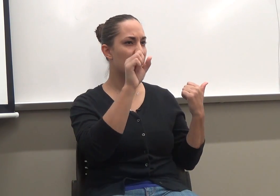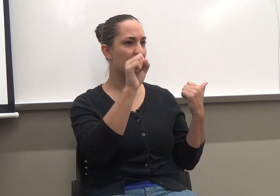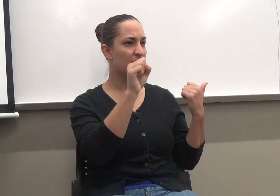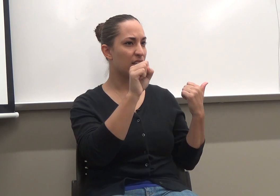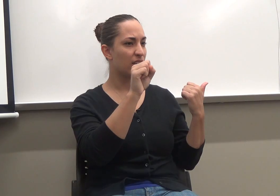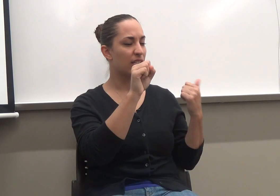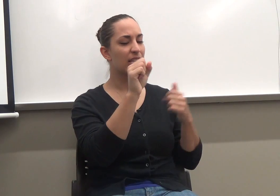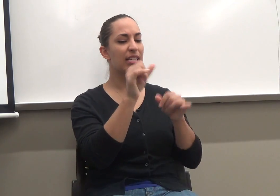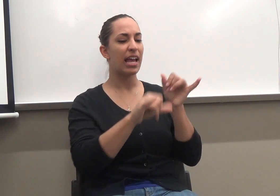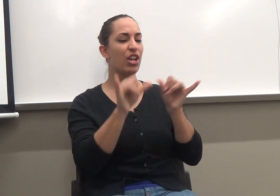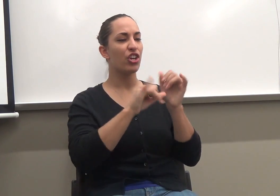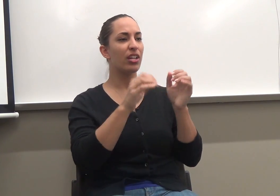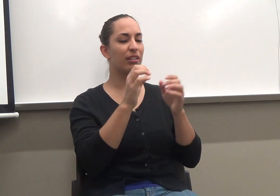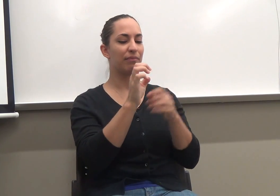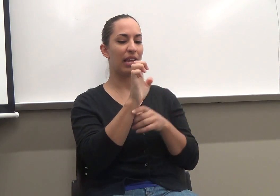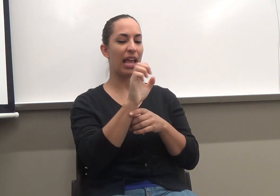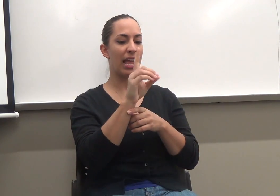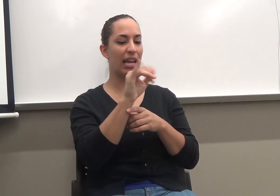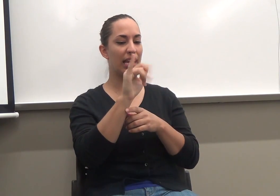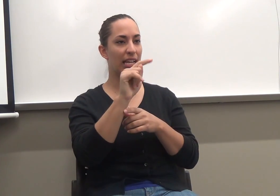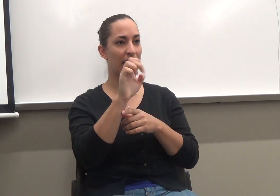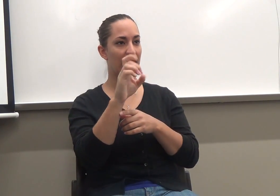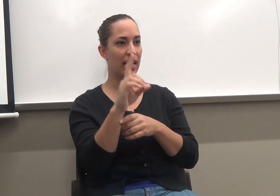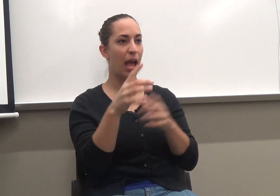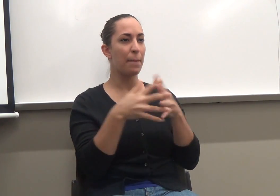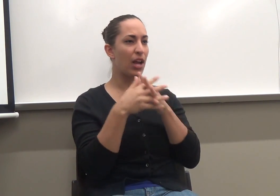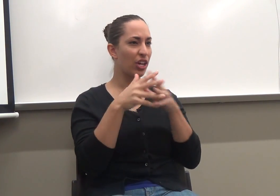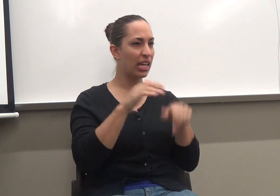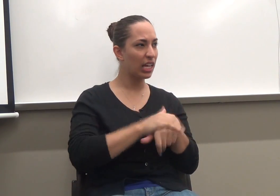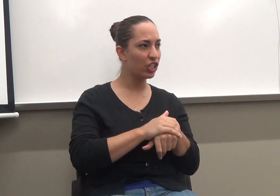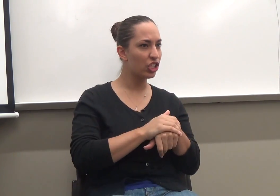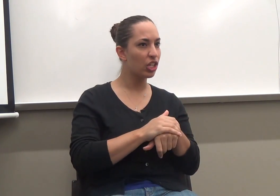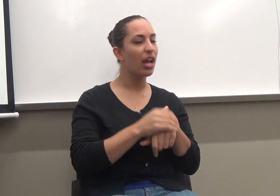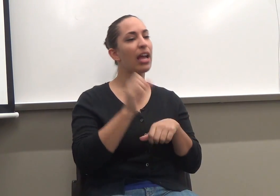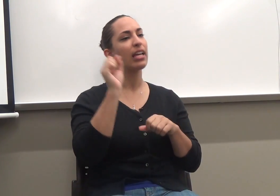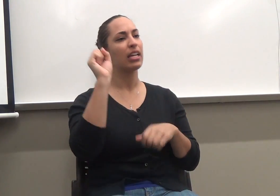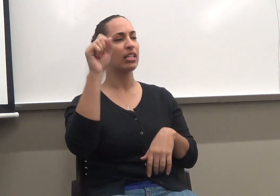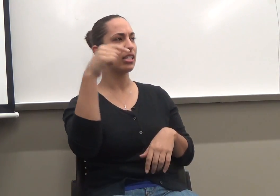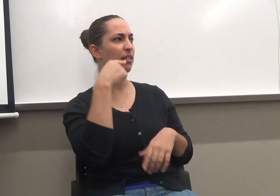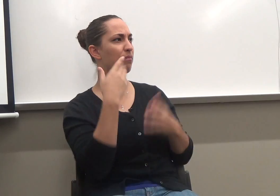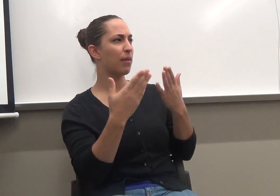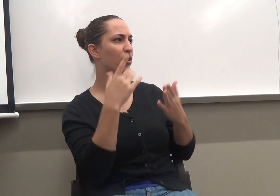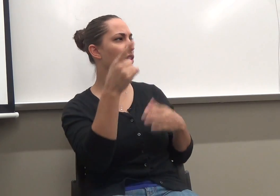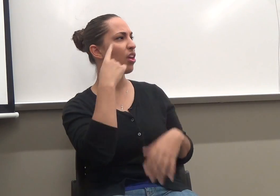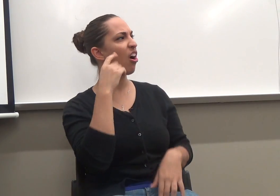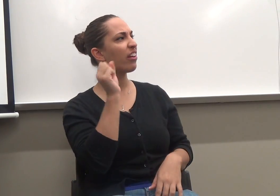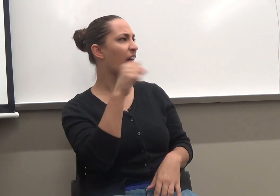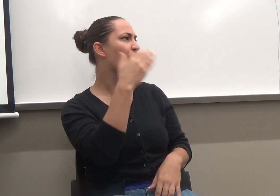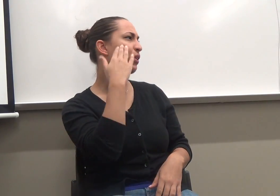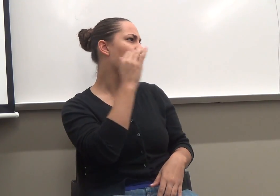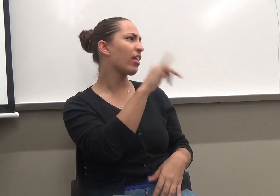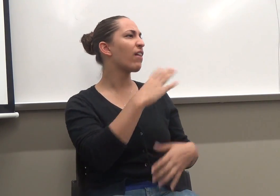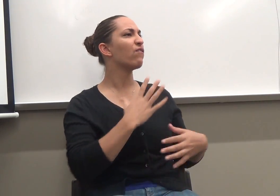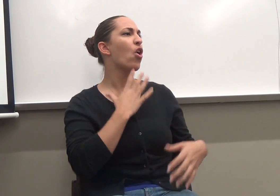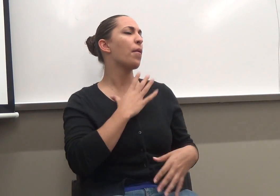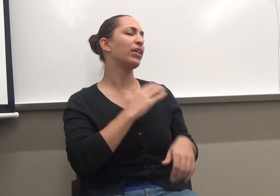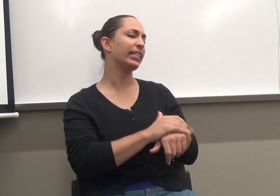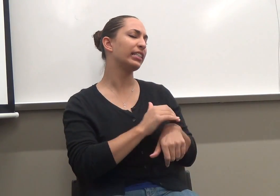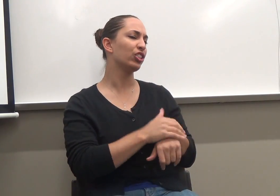Okay, you pretty much think, yeah, that's formal English. That's where I'm supposed to write in papers. But some of it is a little surprising.